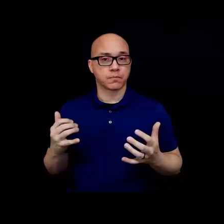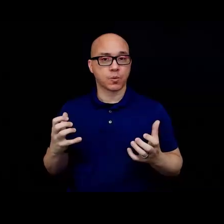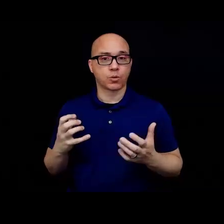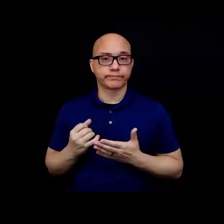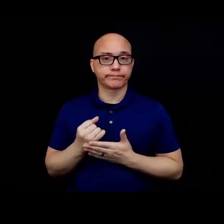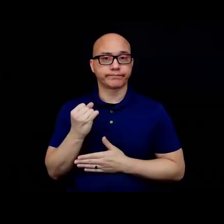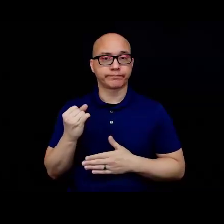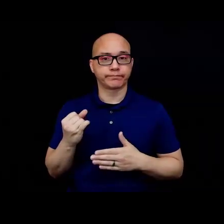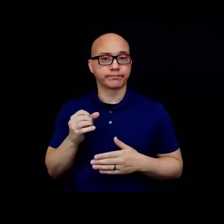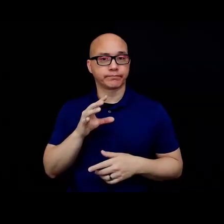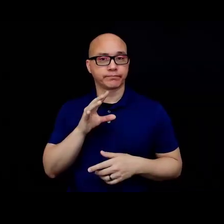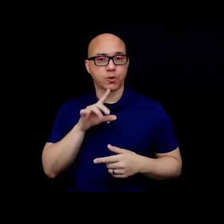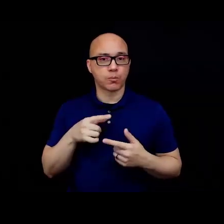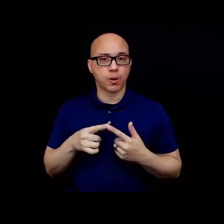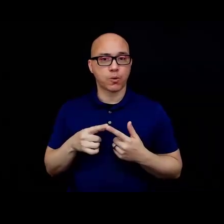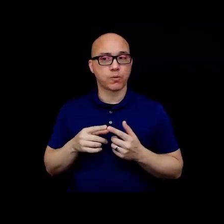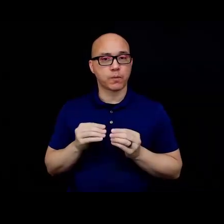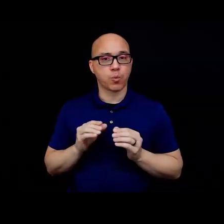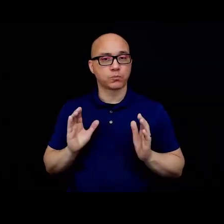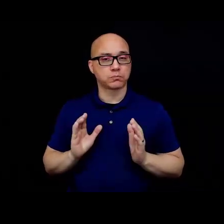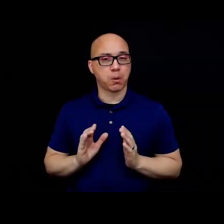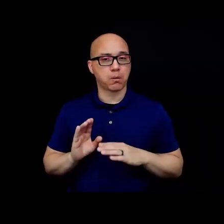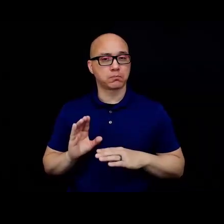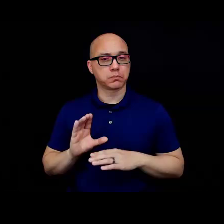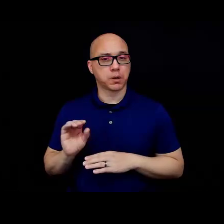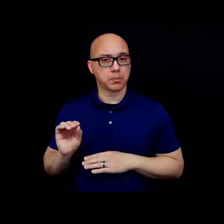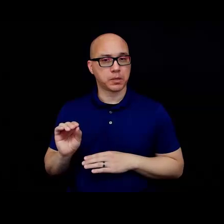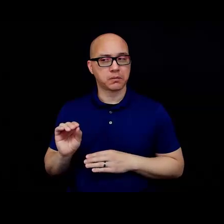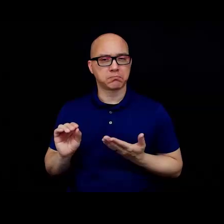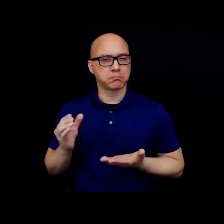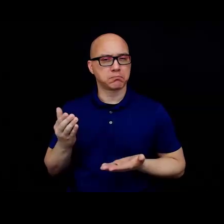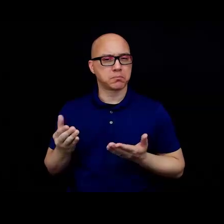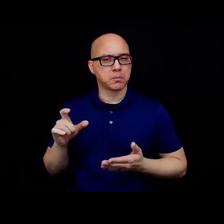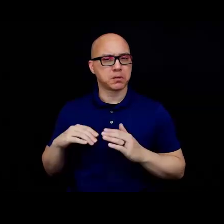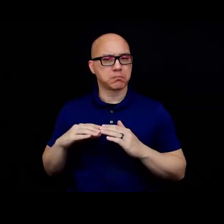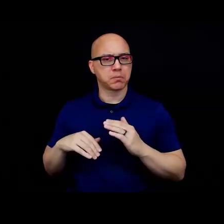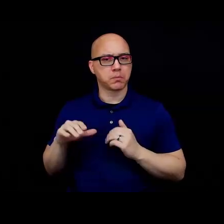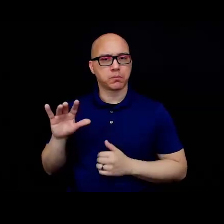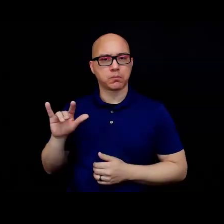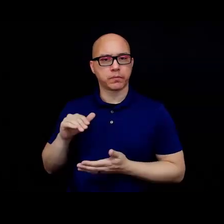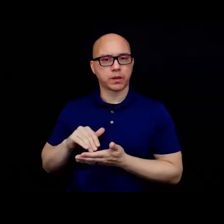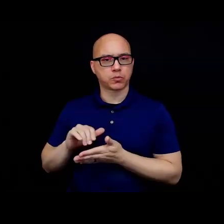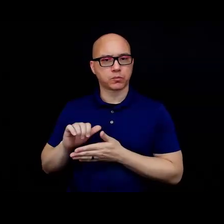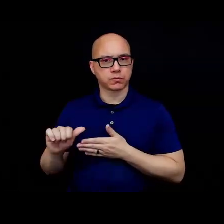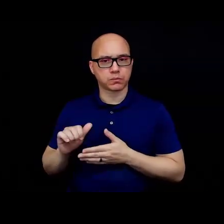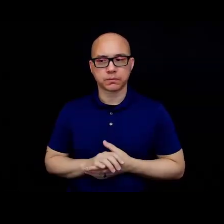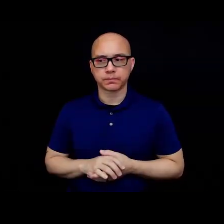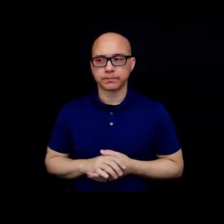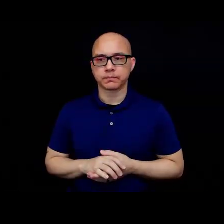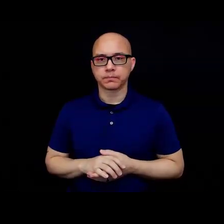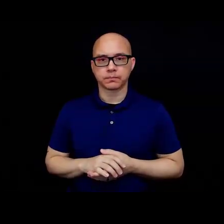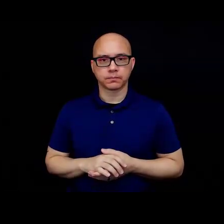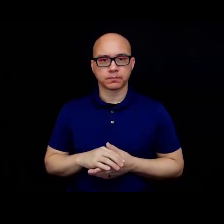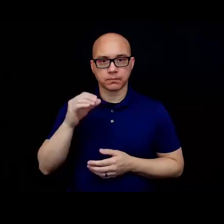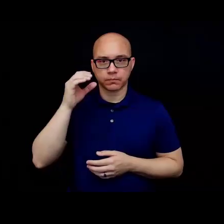have, only a need for, say, 25,000 or less. I want to caution